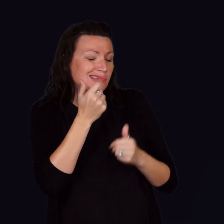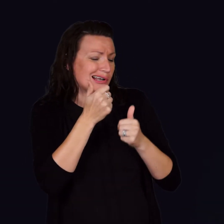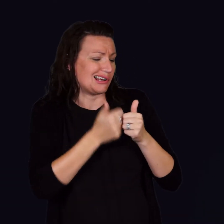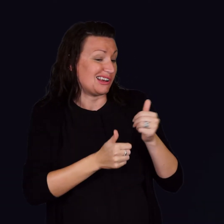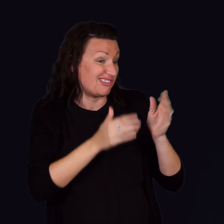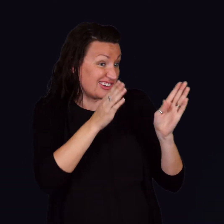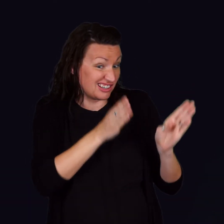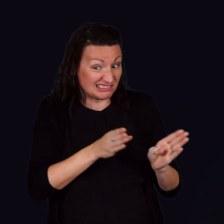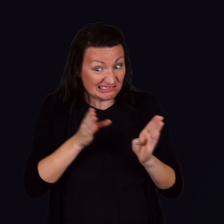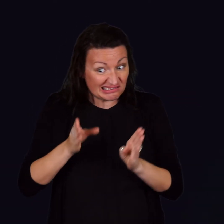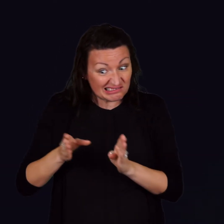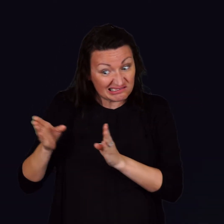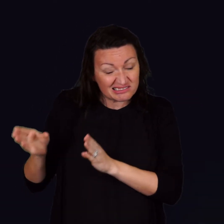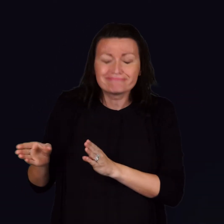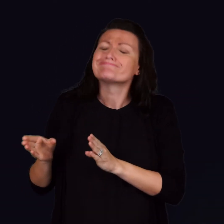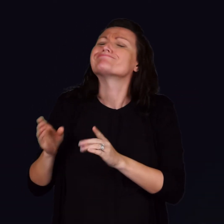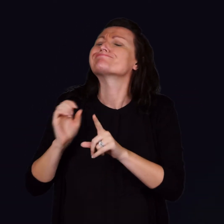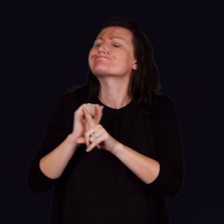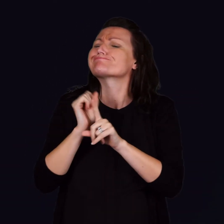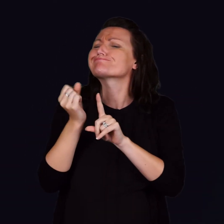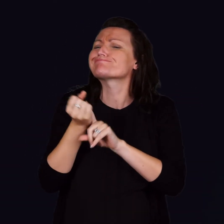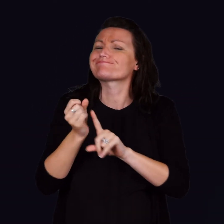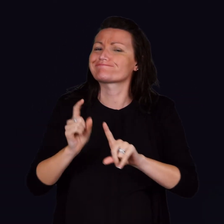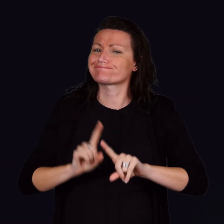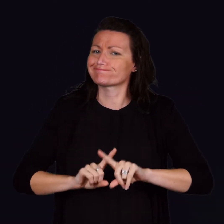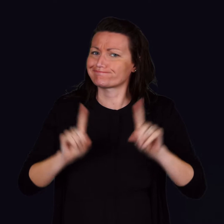Every person's situation is unique.